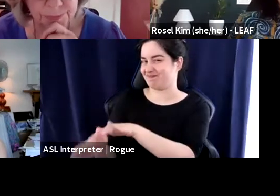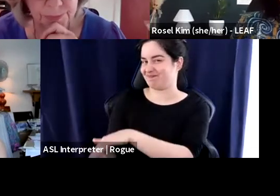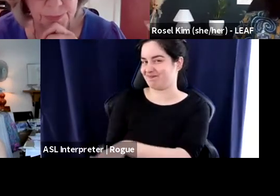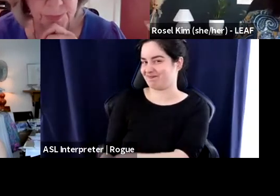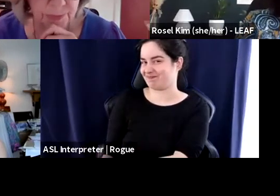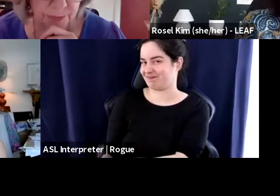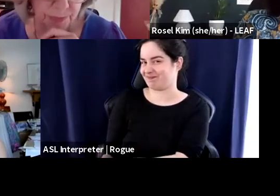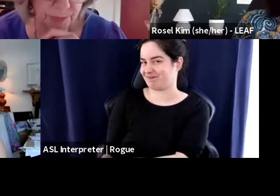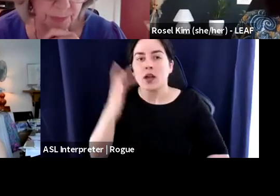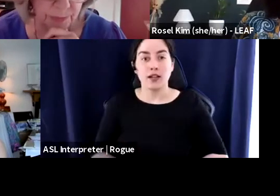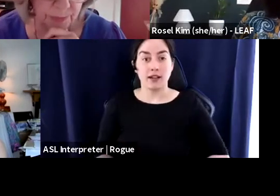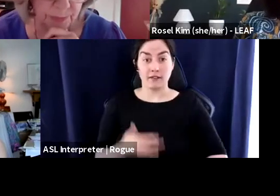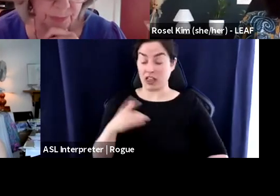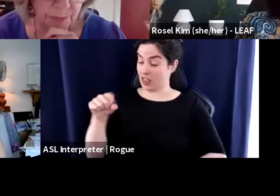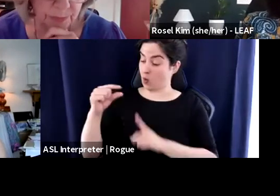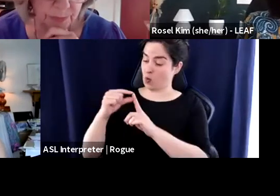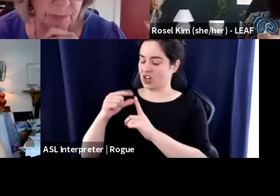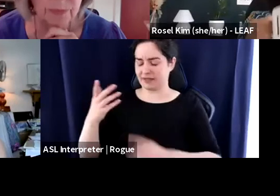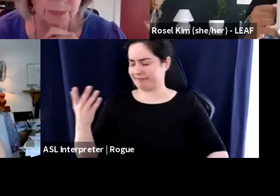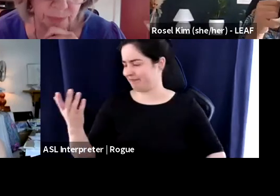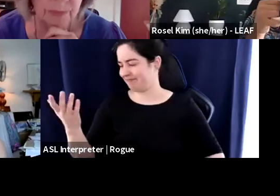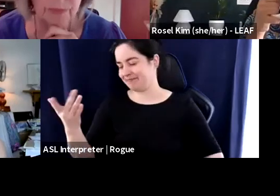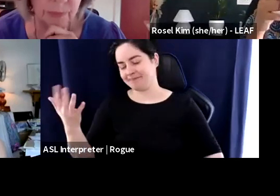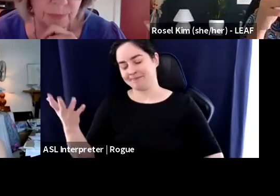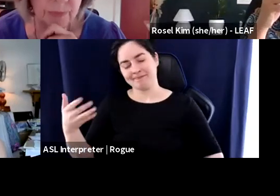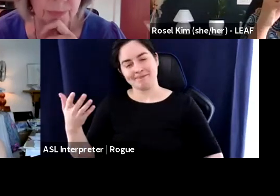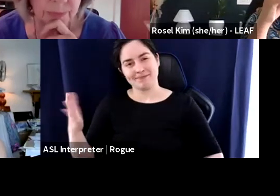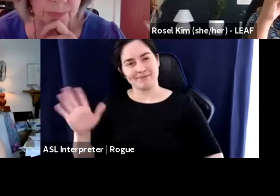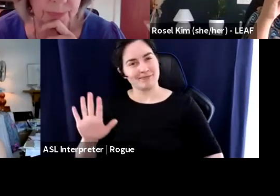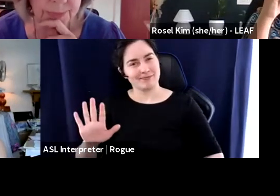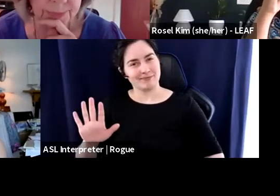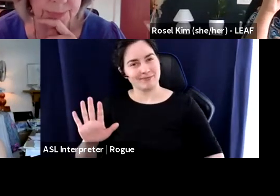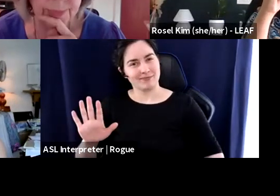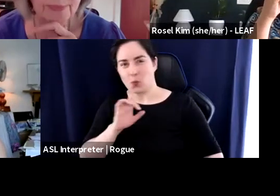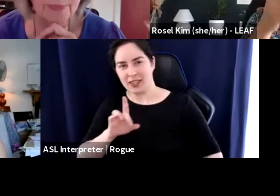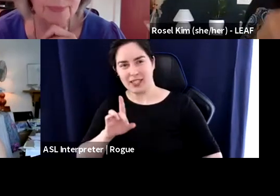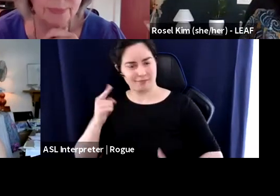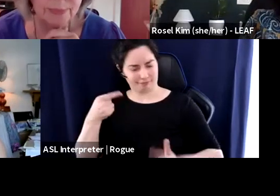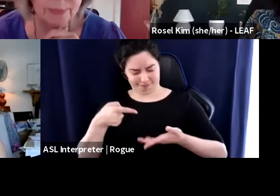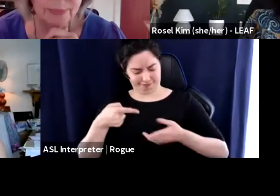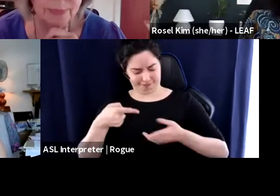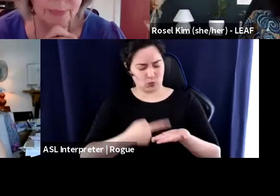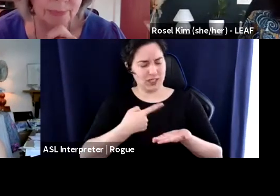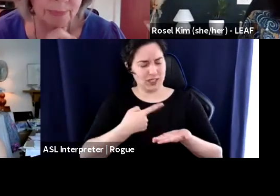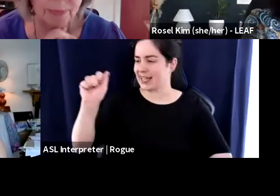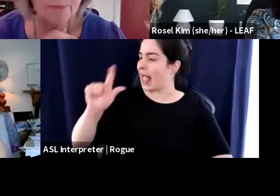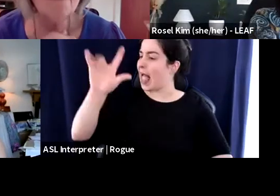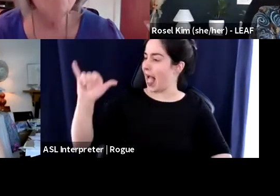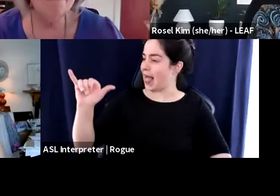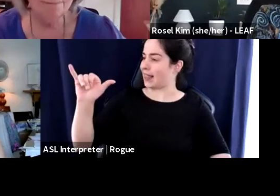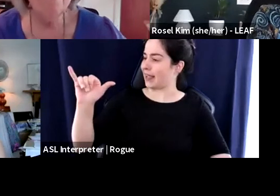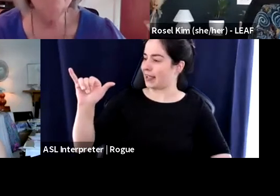quarter of women in Canada live with a disability. We're not talking about allies. talking about your sister, your mother, your cousin,